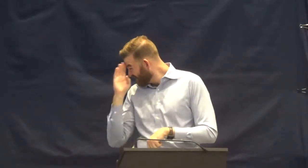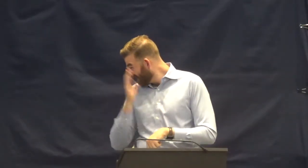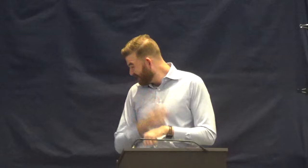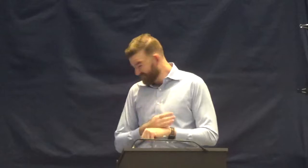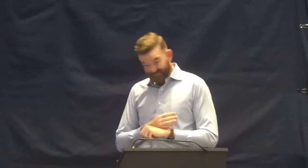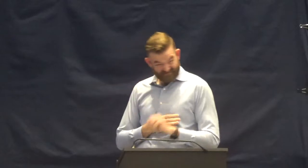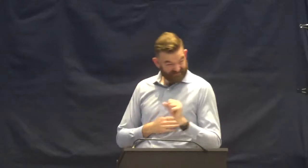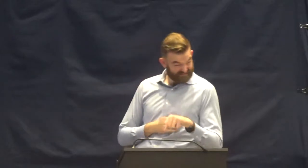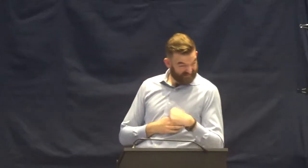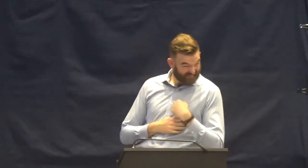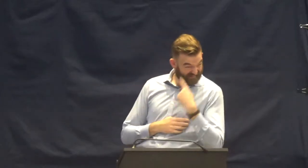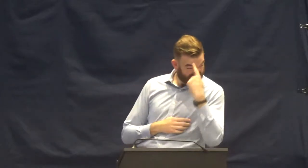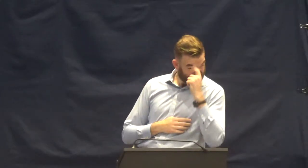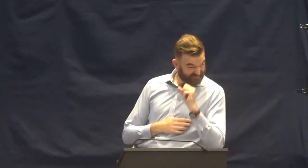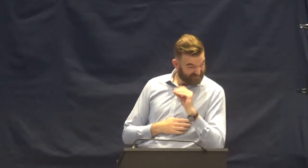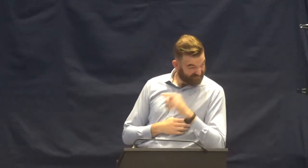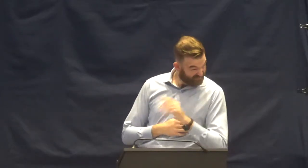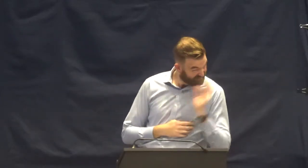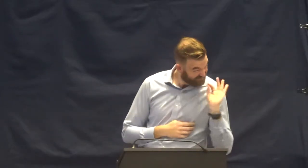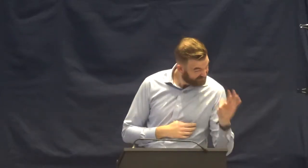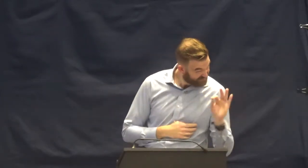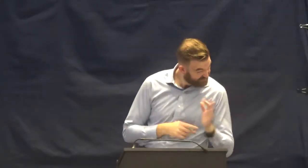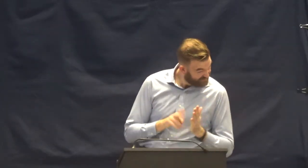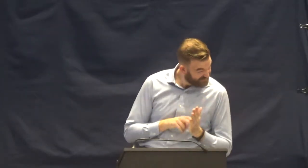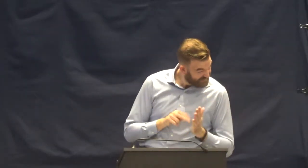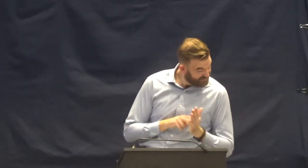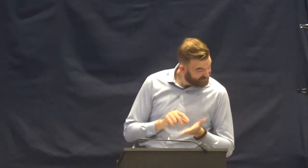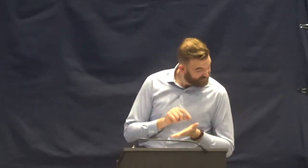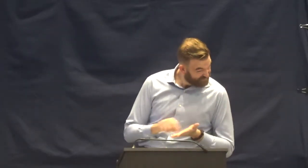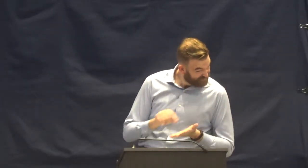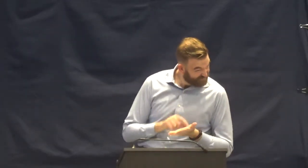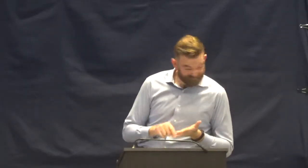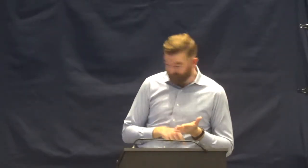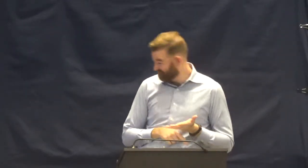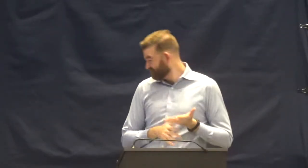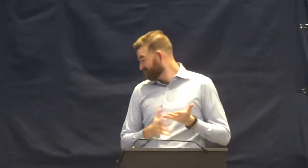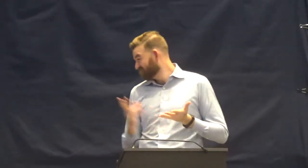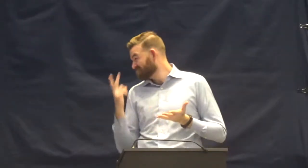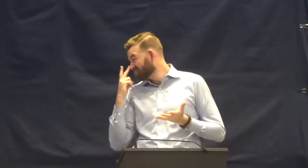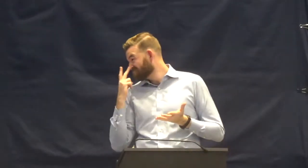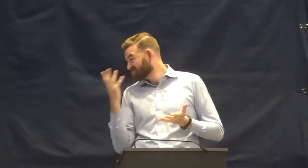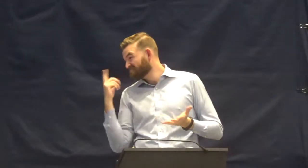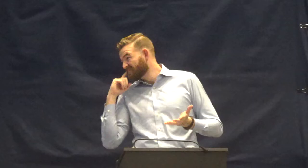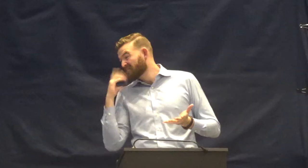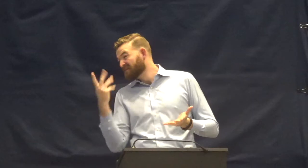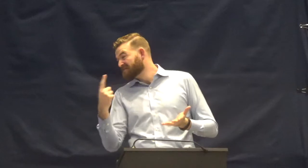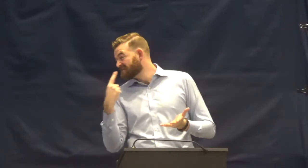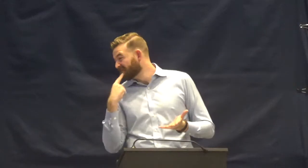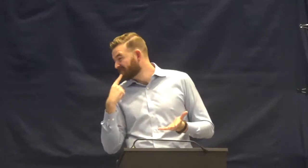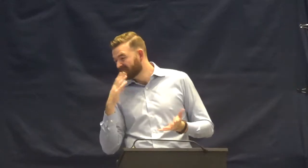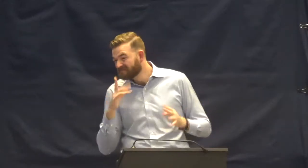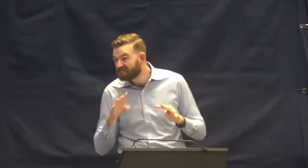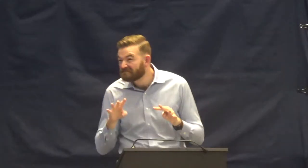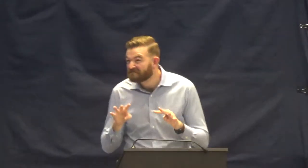Is that Joseph's kid? I think so. He can read and write. Oh, let's see what he's got to